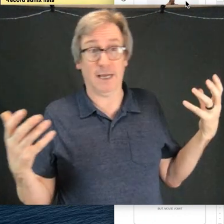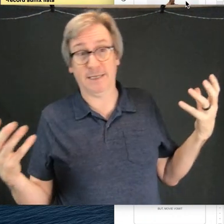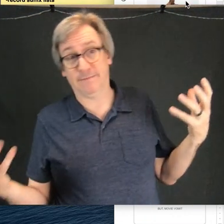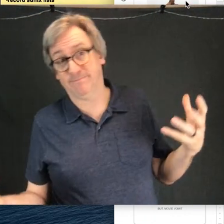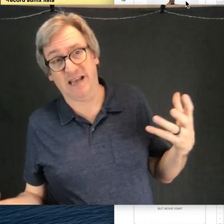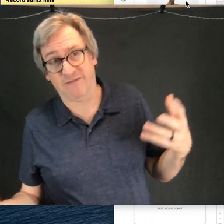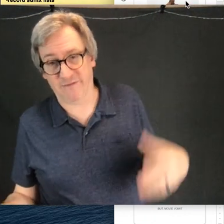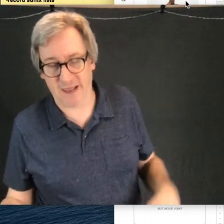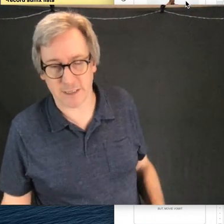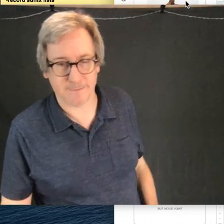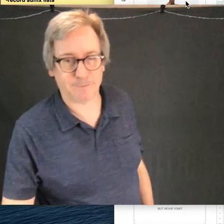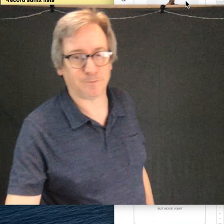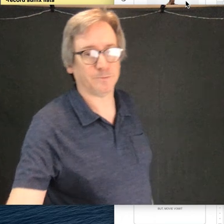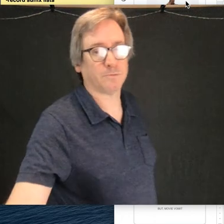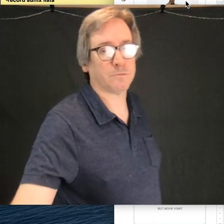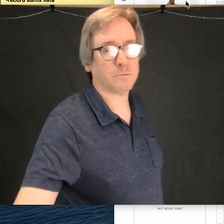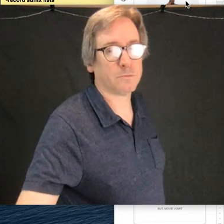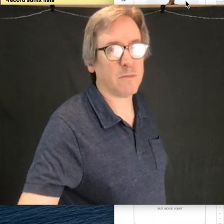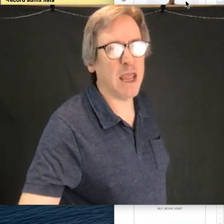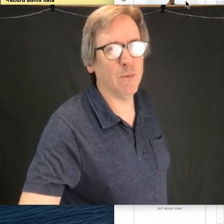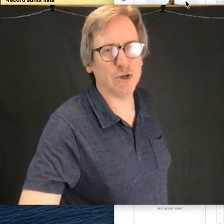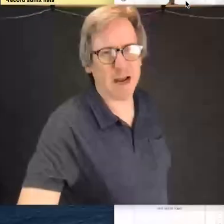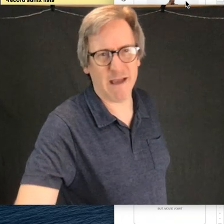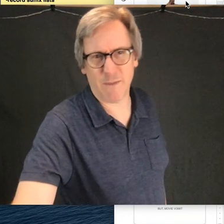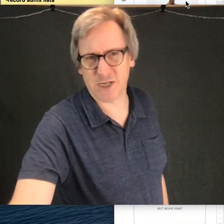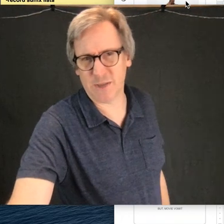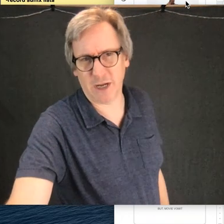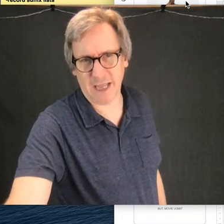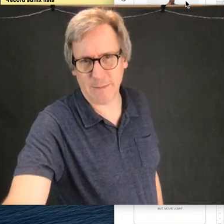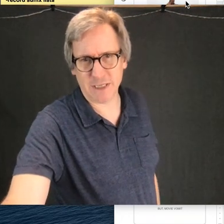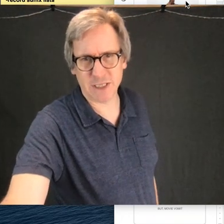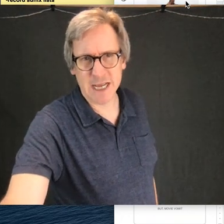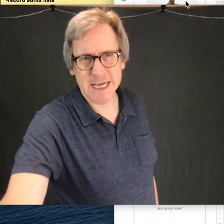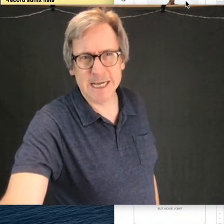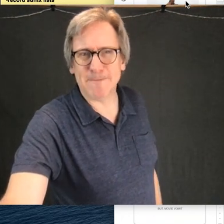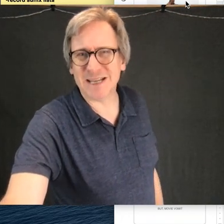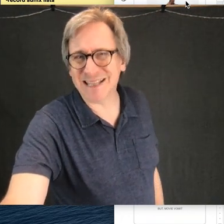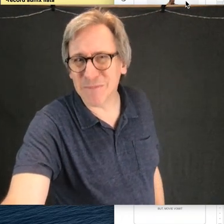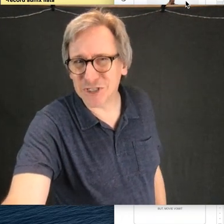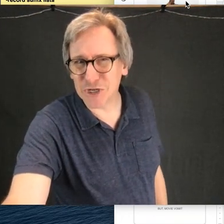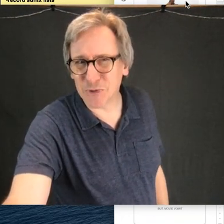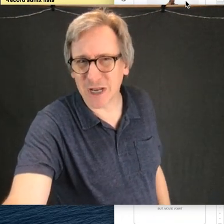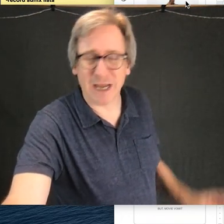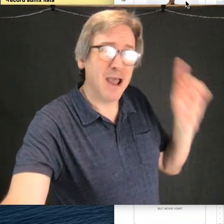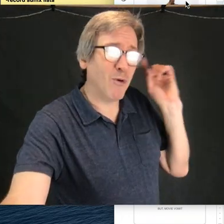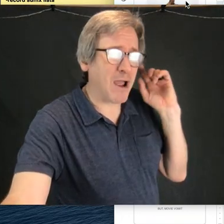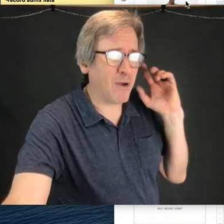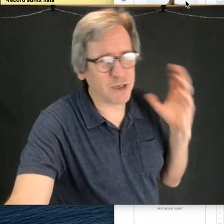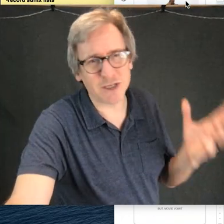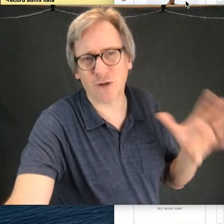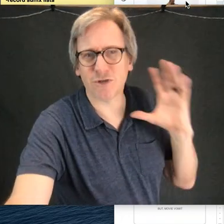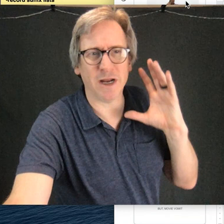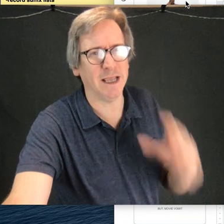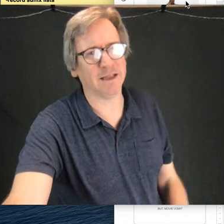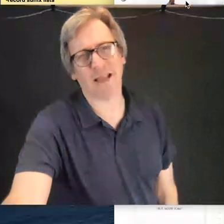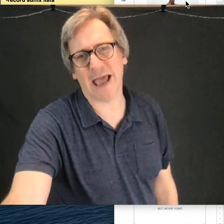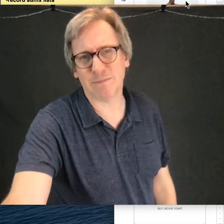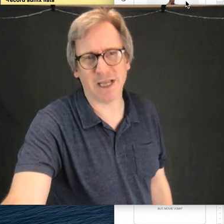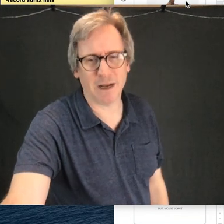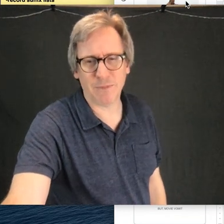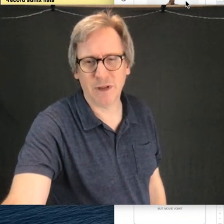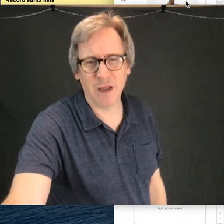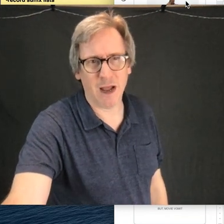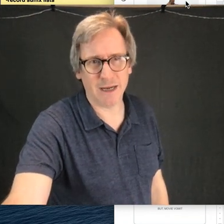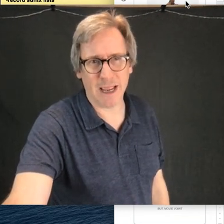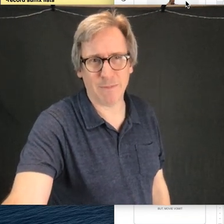at a deaf event. And we try to have a bunch of them on campus. There's not that much to do online. We're still trying to get the lab